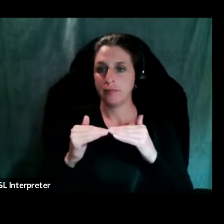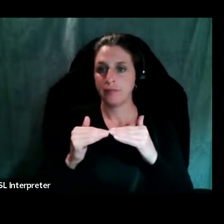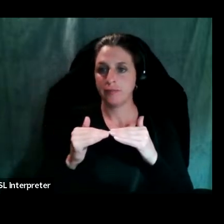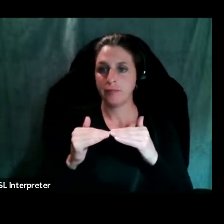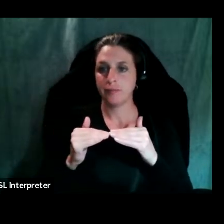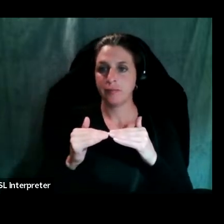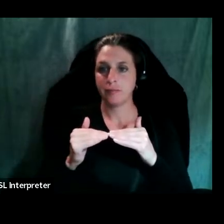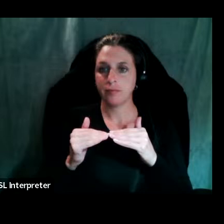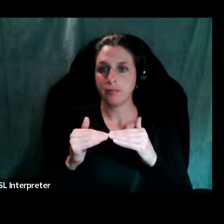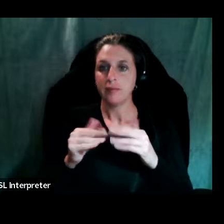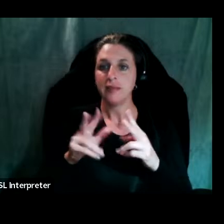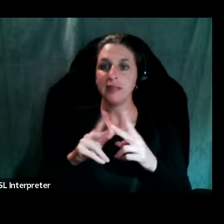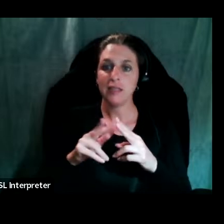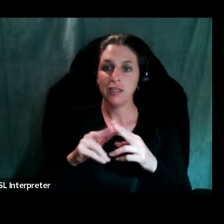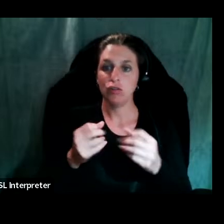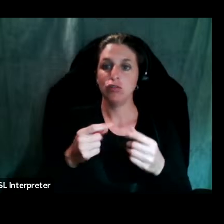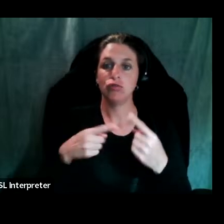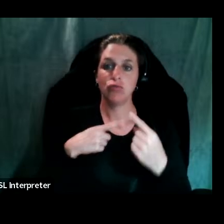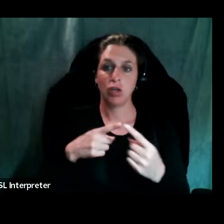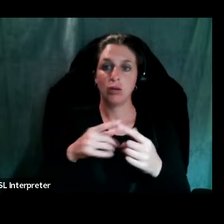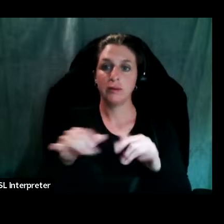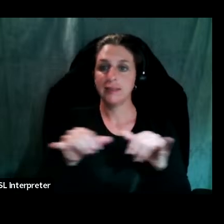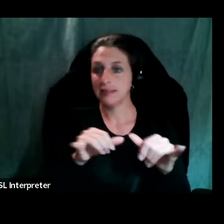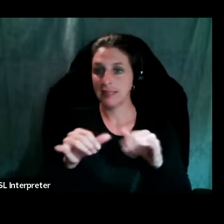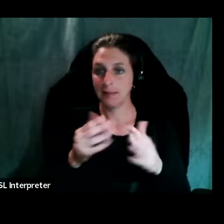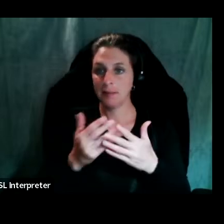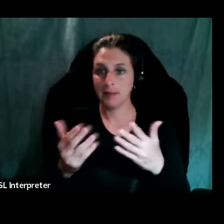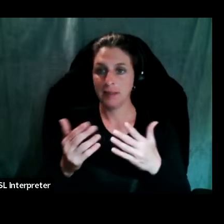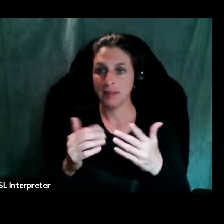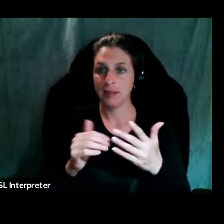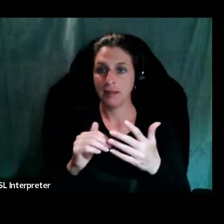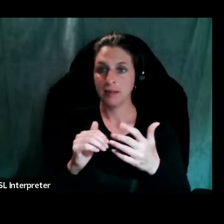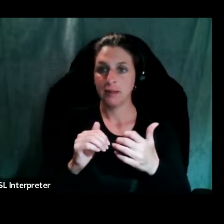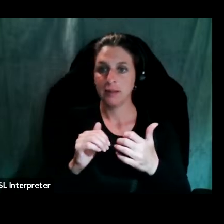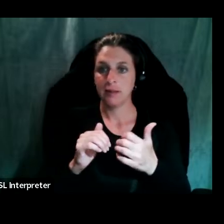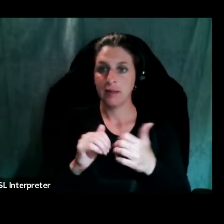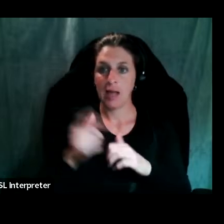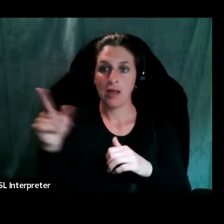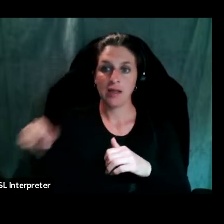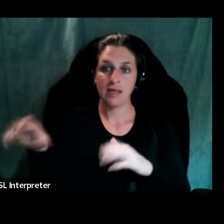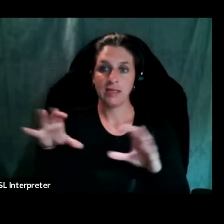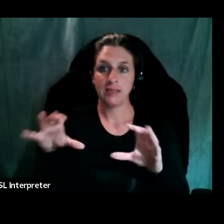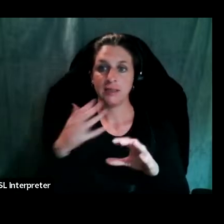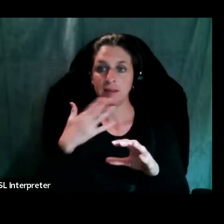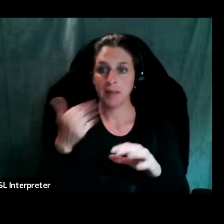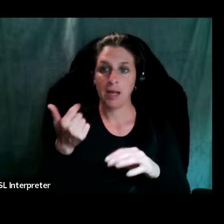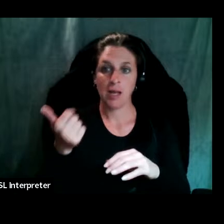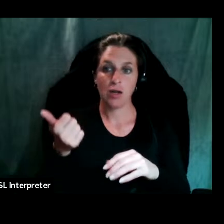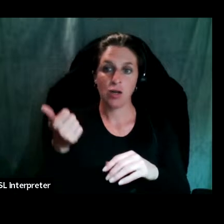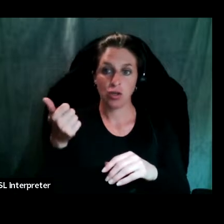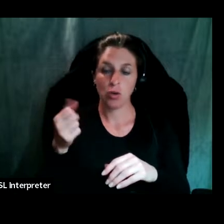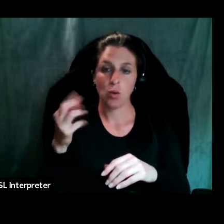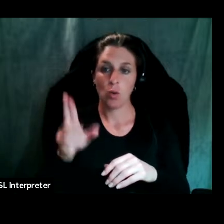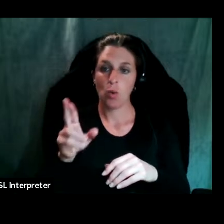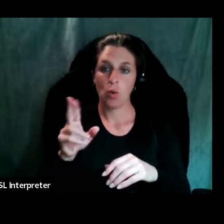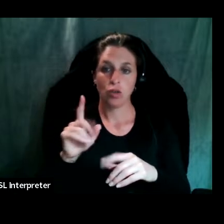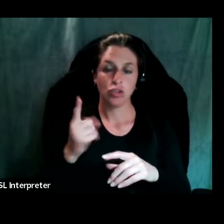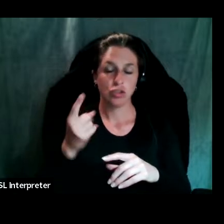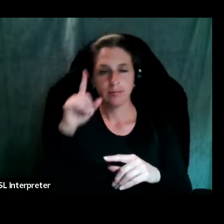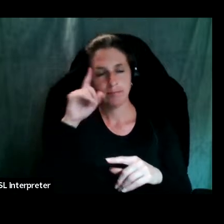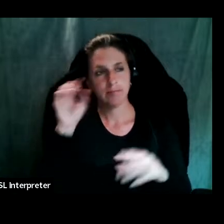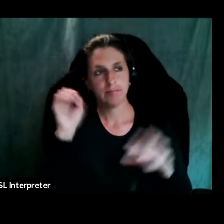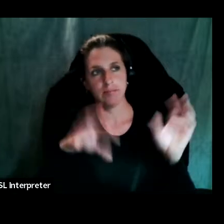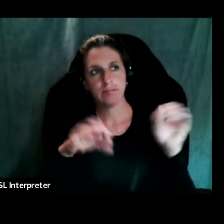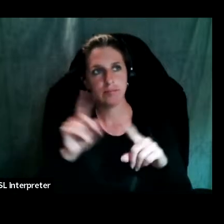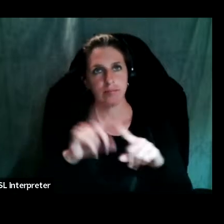either struggling with the same thing and how they did better, or just, bouncing ideas. I think